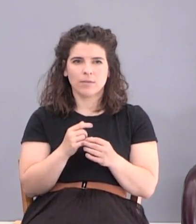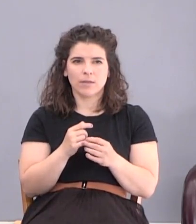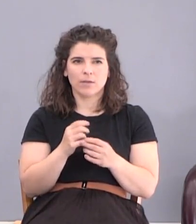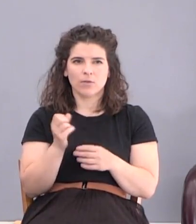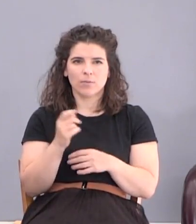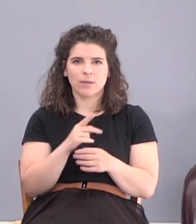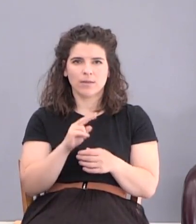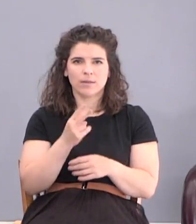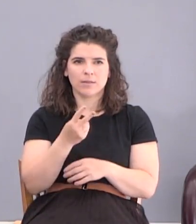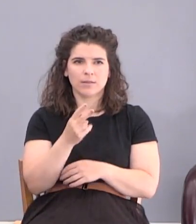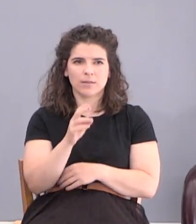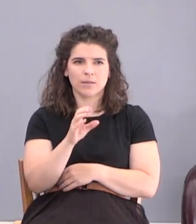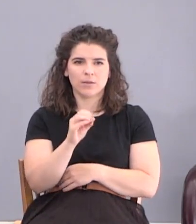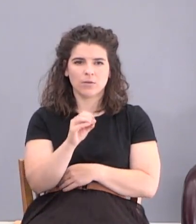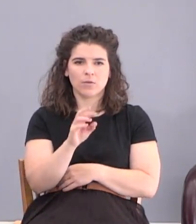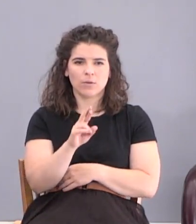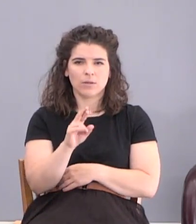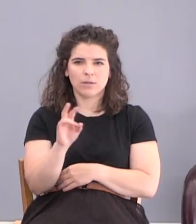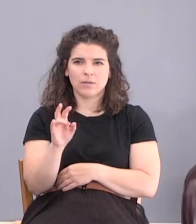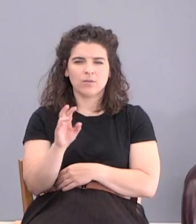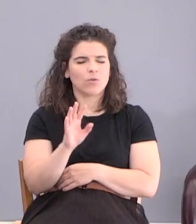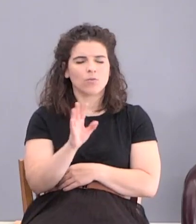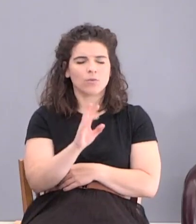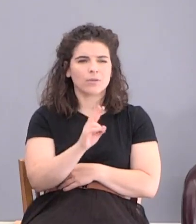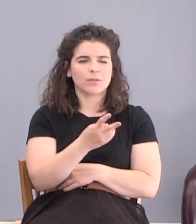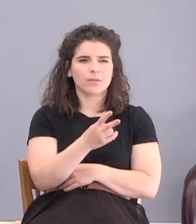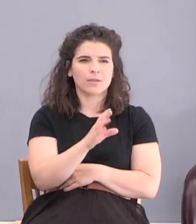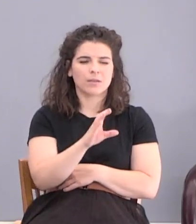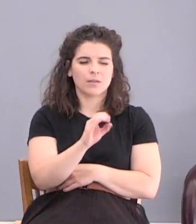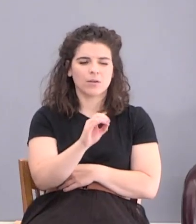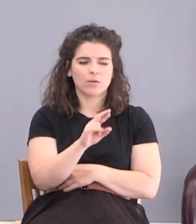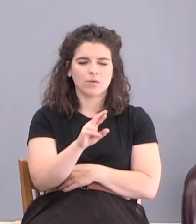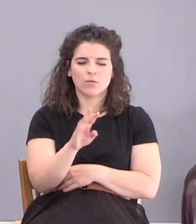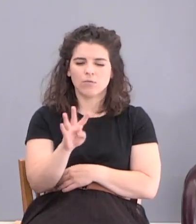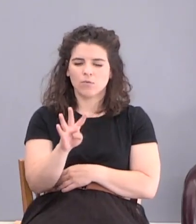go back to 2 Corinthians chapter 7, 2 Corinthians chapter 4.